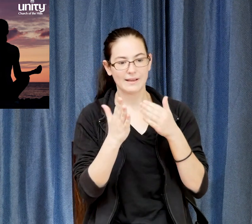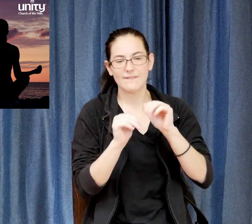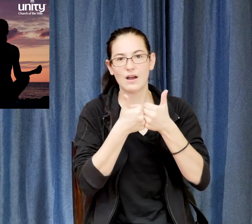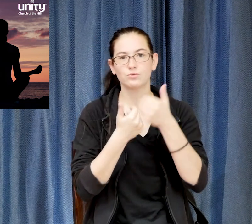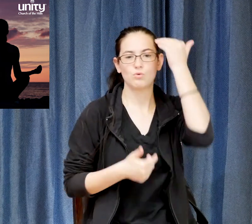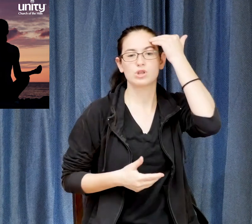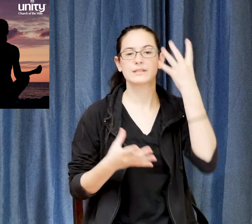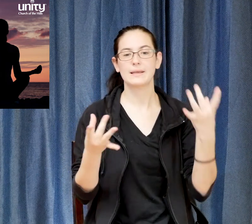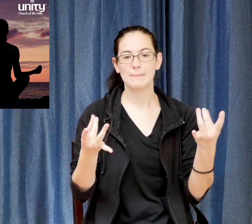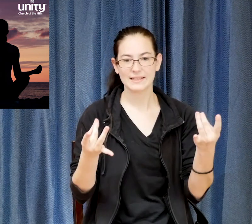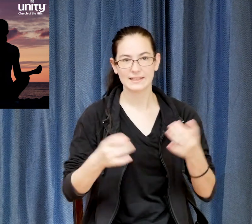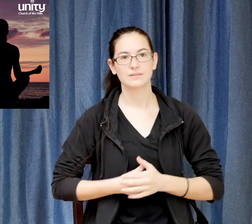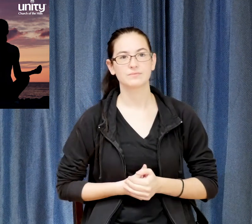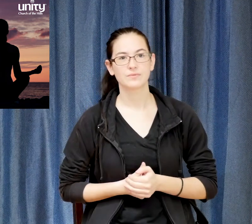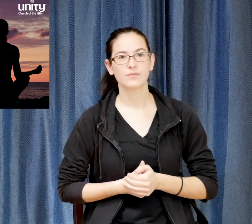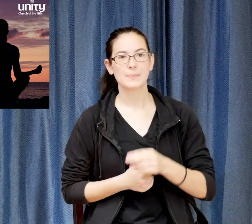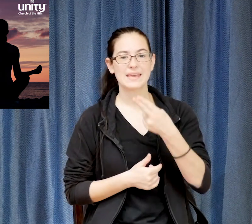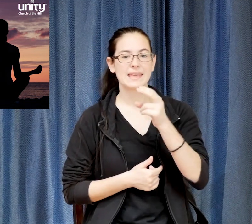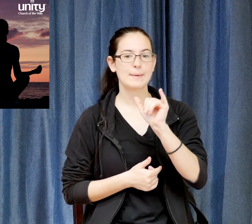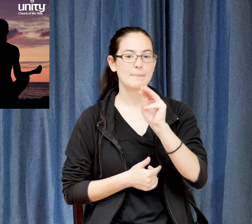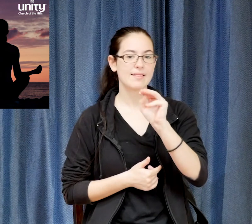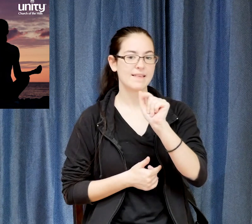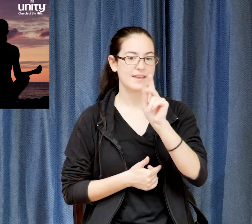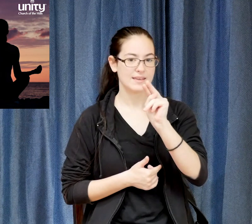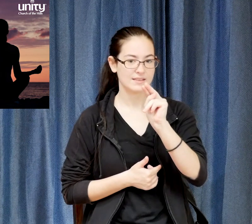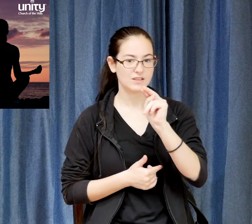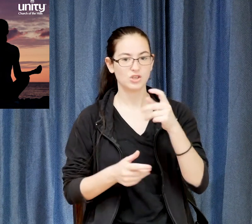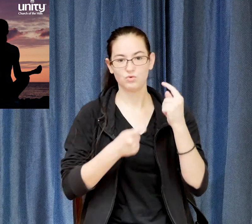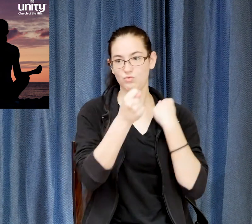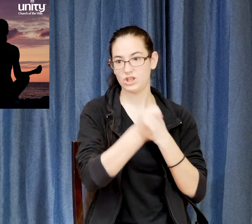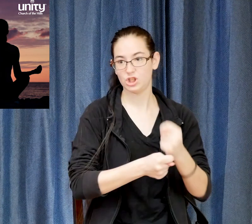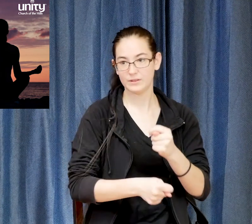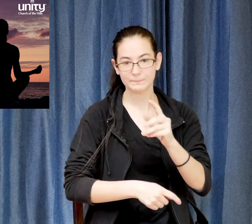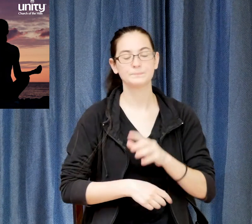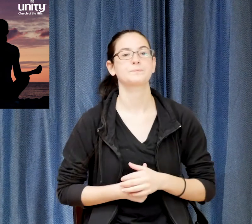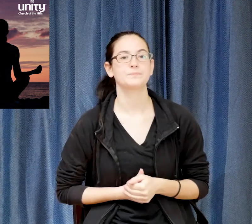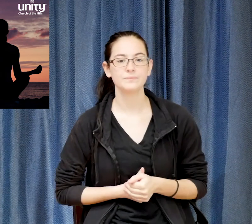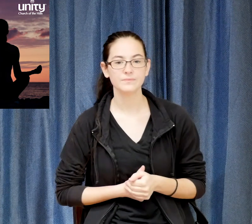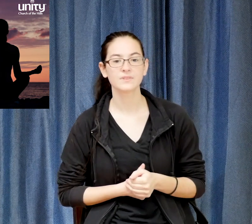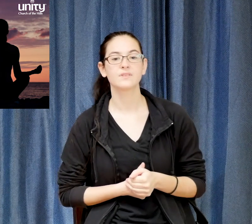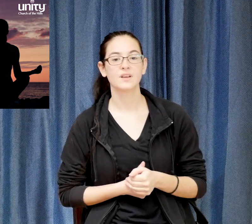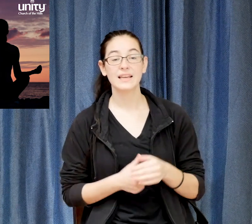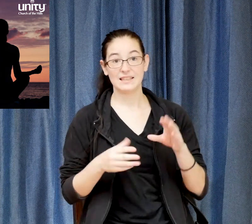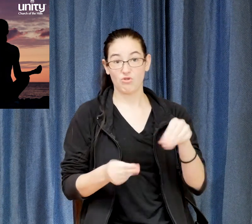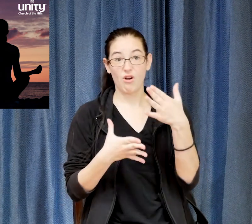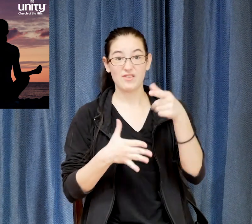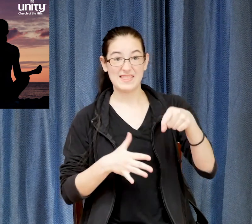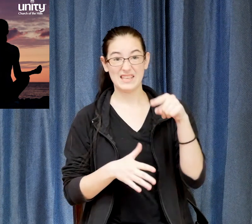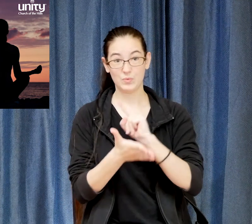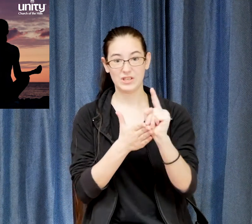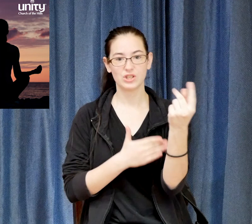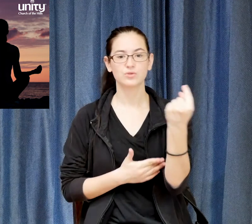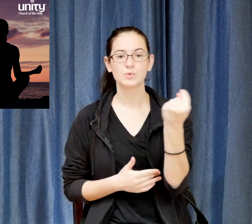the Institute of the Himalayan tradition. The class is offered on a love offering basis this Tuesday, September